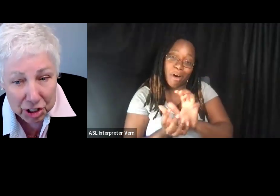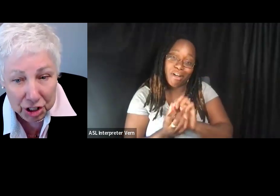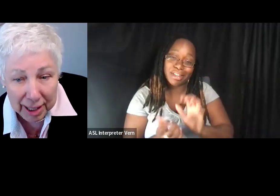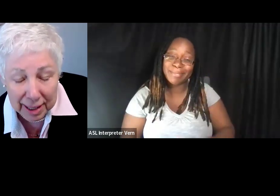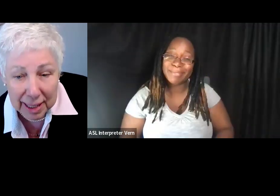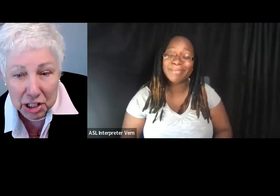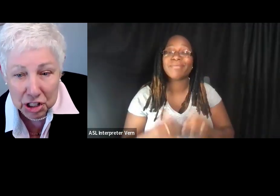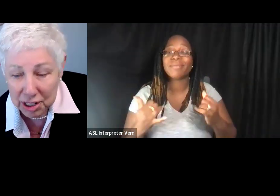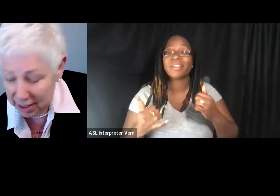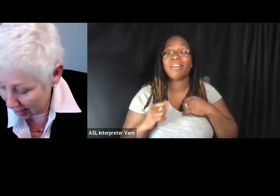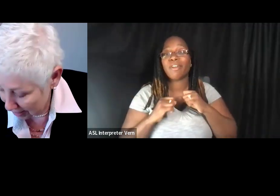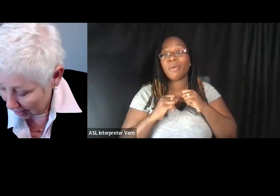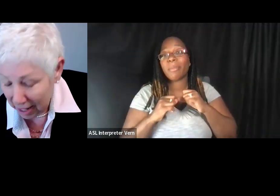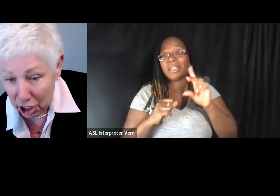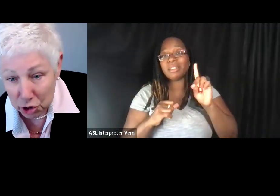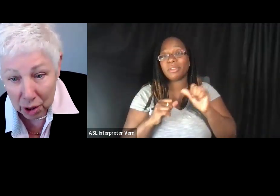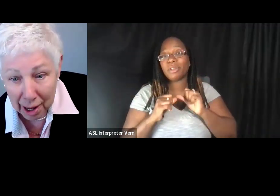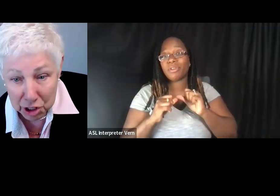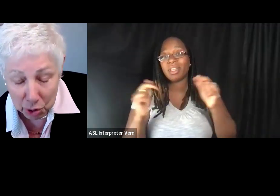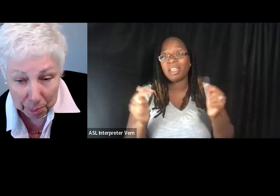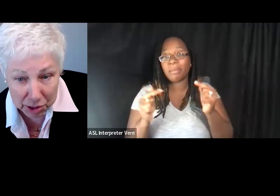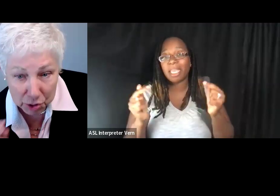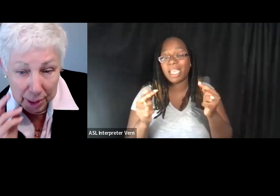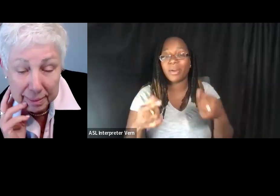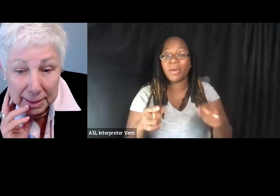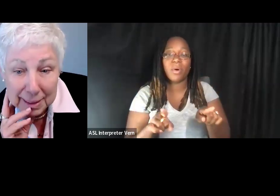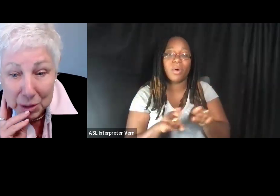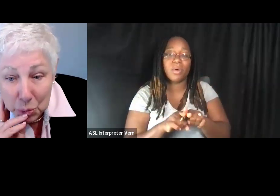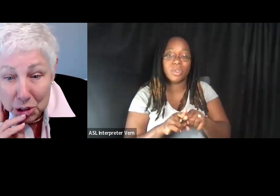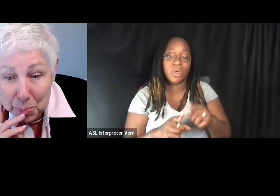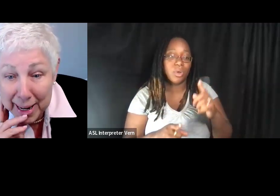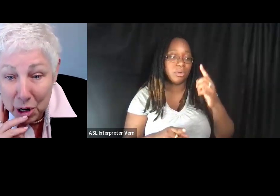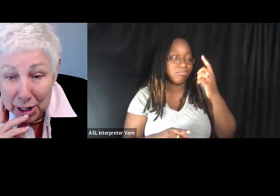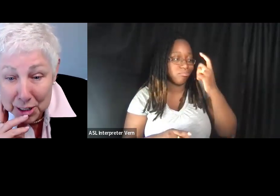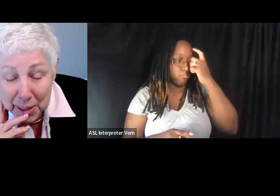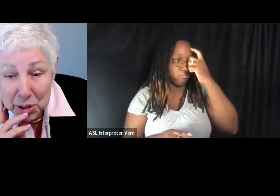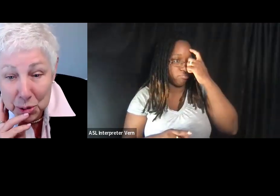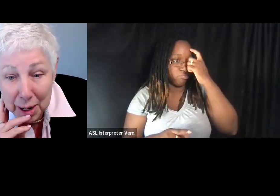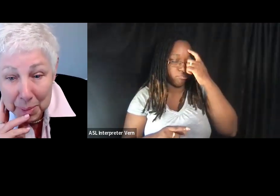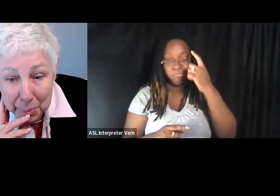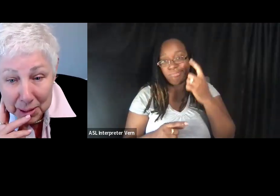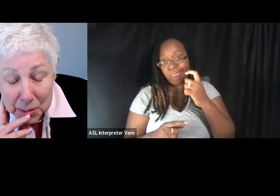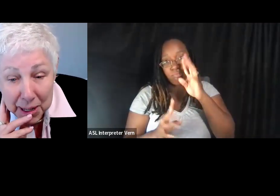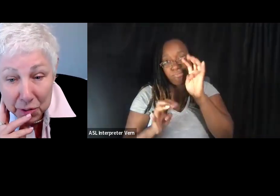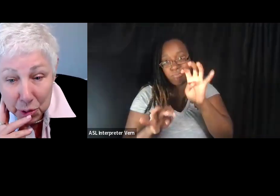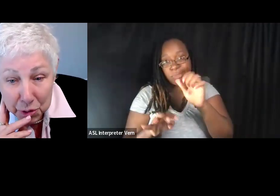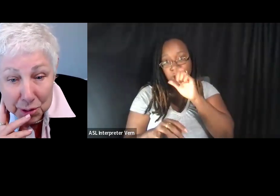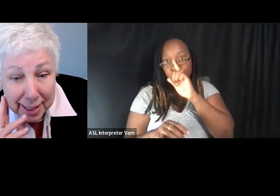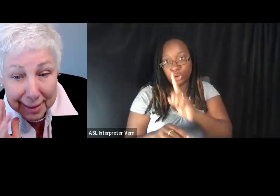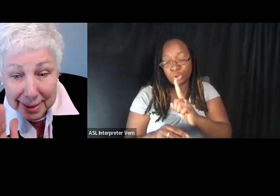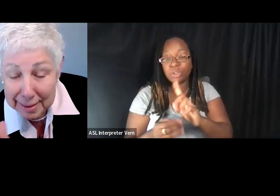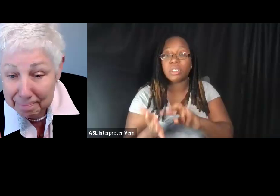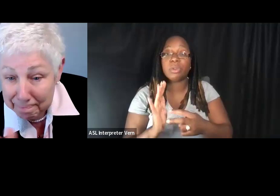pain condition, and then in addition to that, a neurological mystery, which may cause me to not be able to speak for